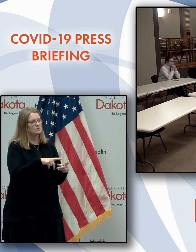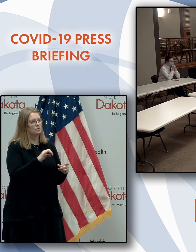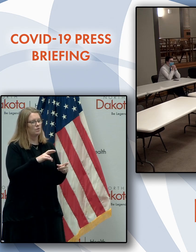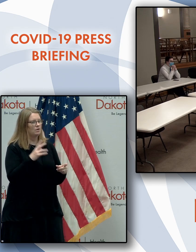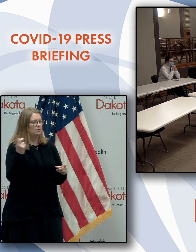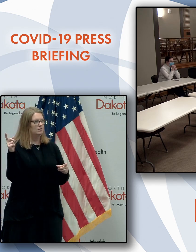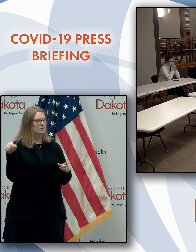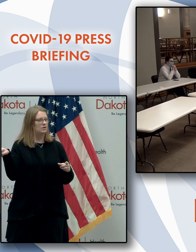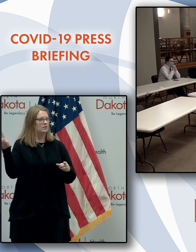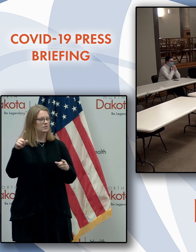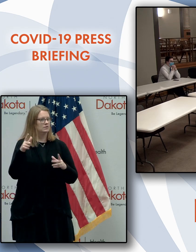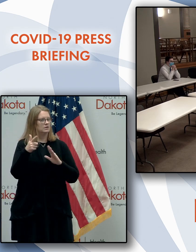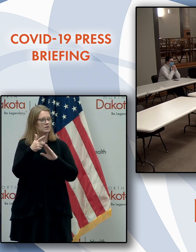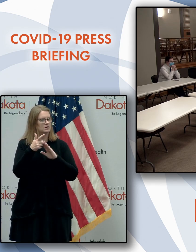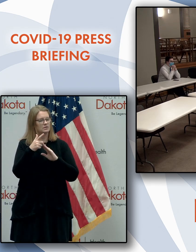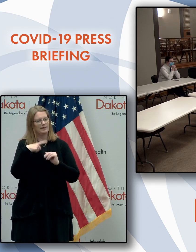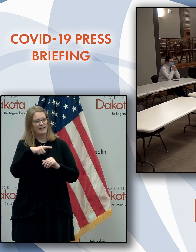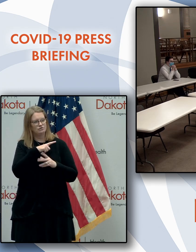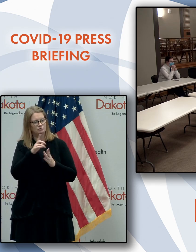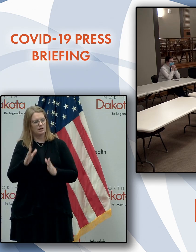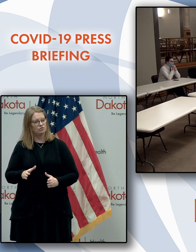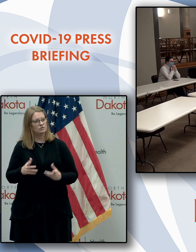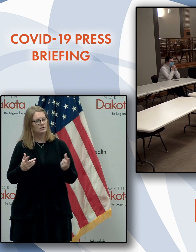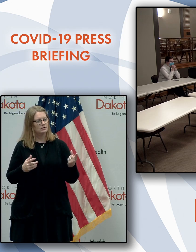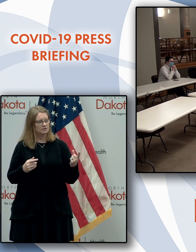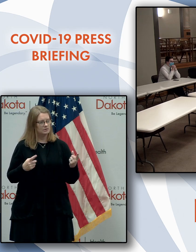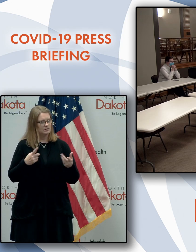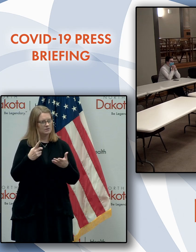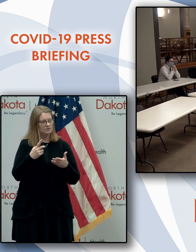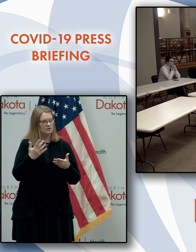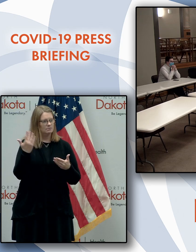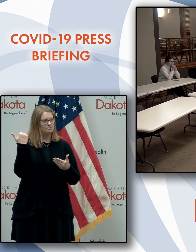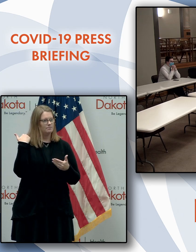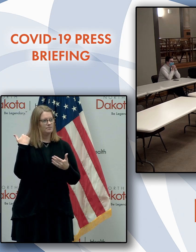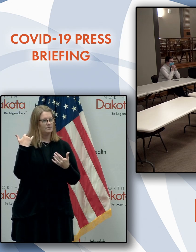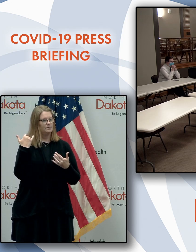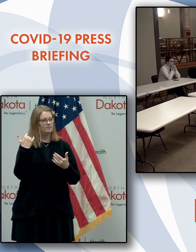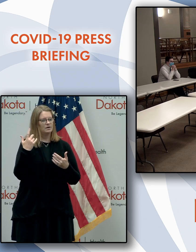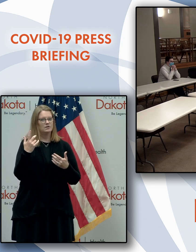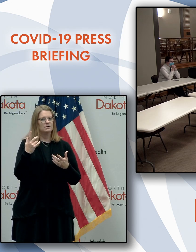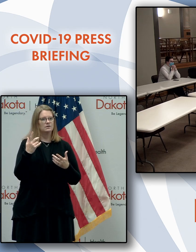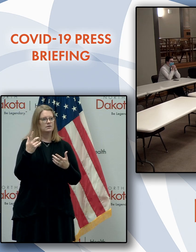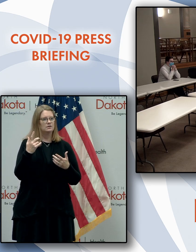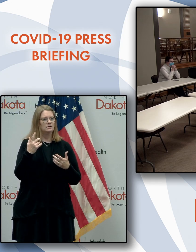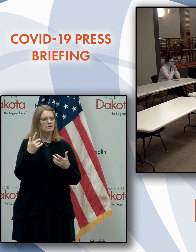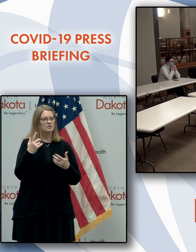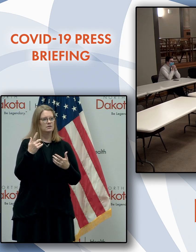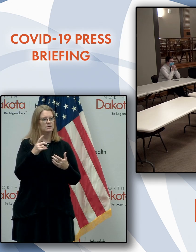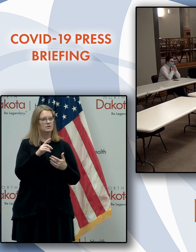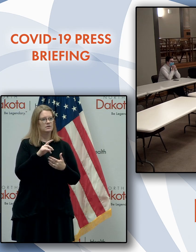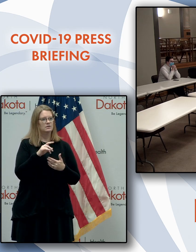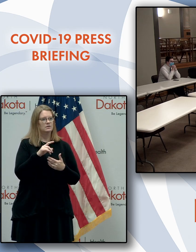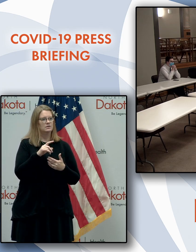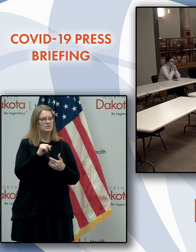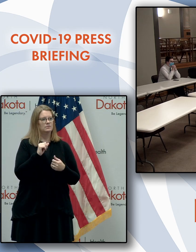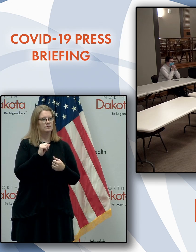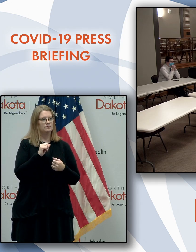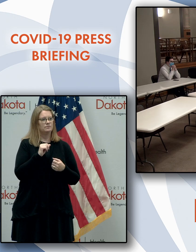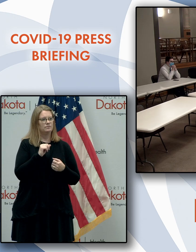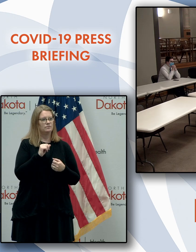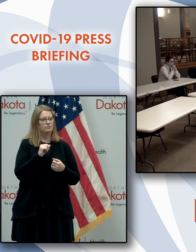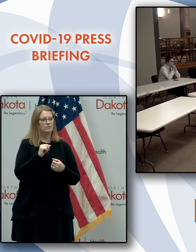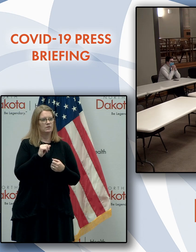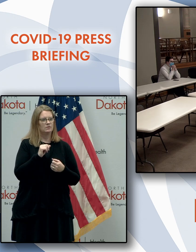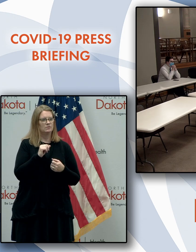for background or if one of the lawmakers are, but there was some discussion earlier today about reallocating some CARES Act dollars. I was